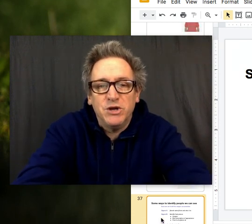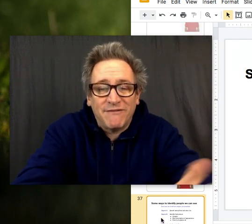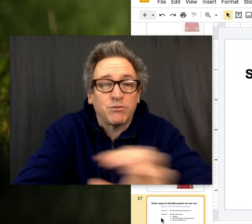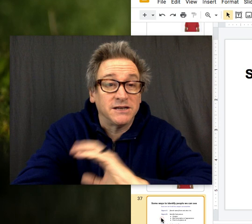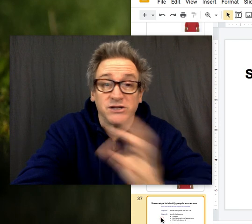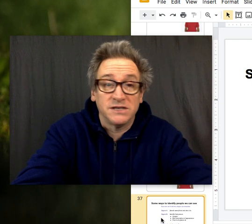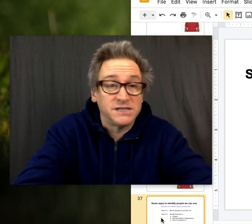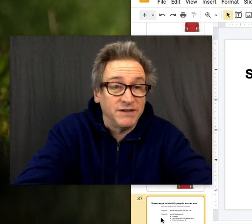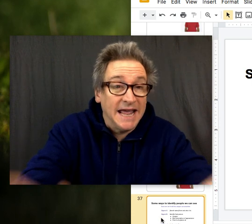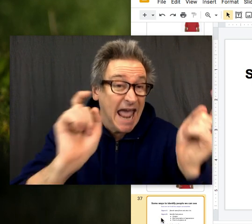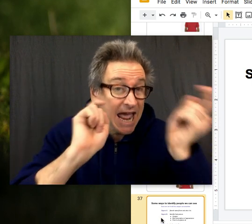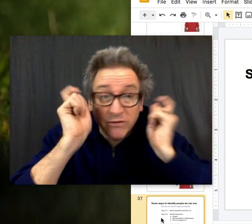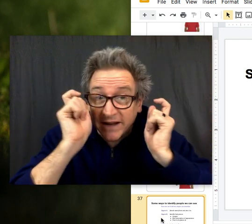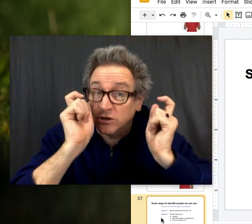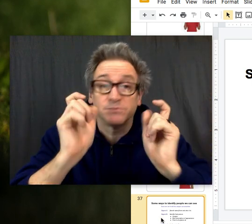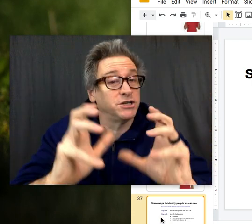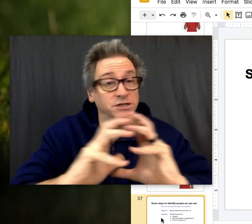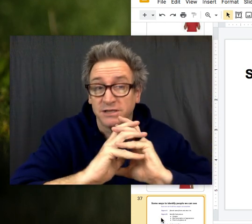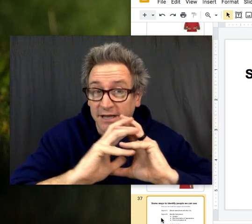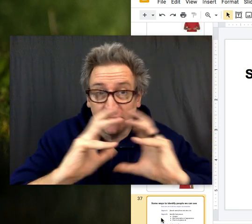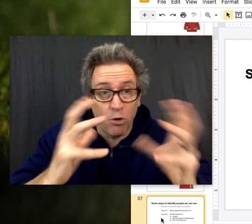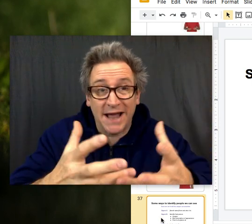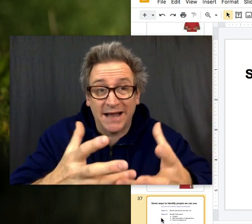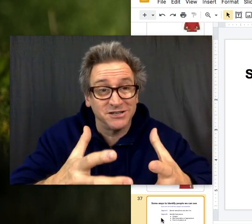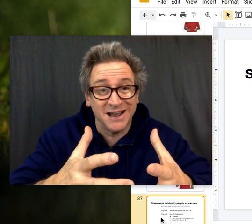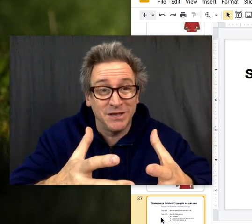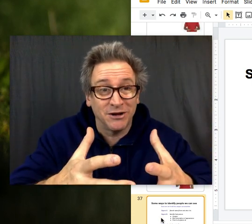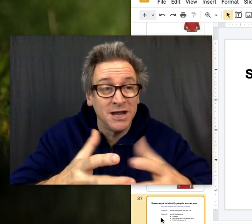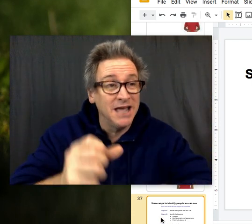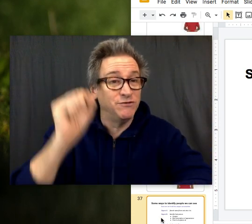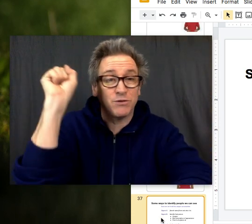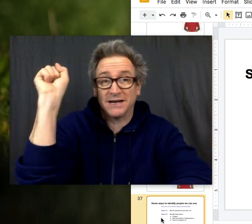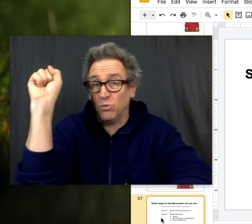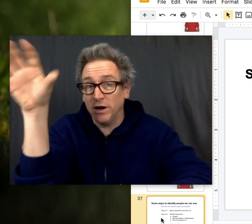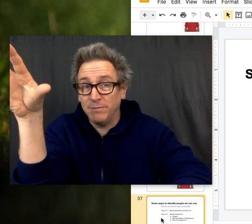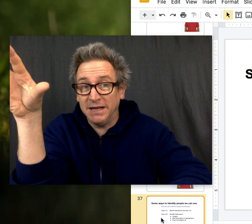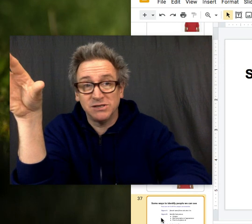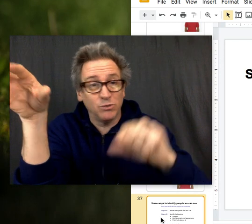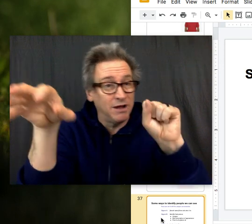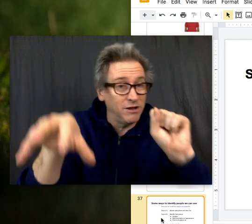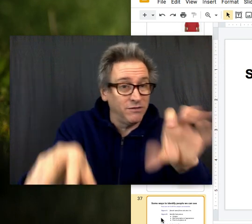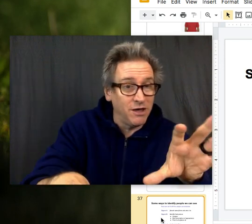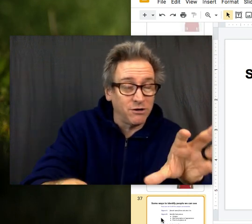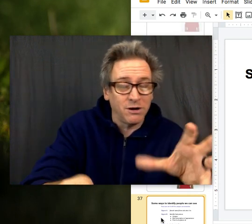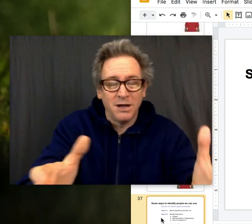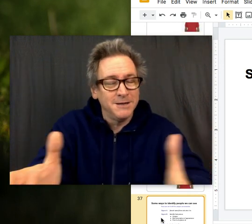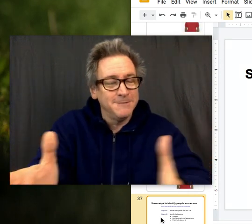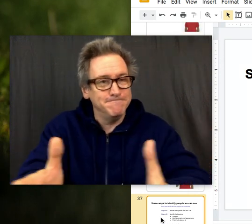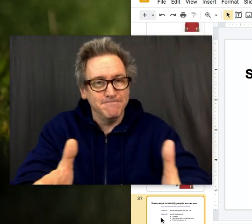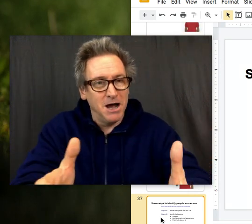But you have to practice all this stuff in the hand and with facial expressions. The whole package has got to be there. If you practice one piece without the